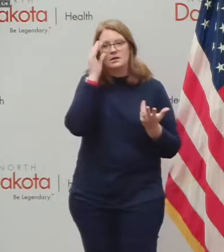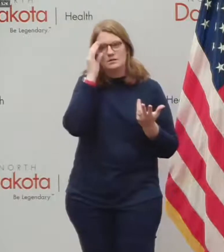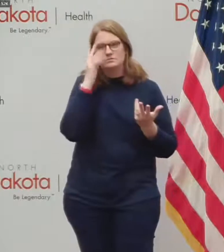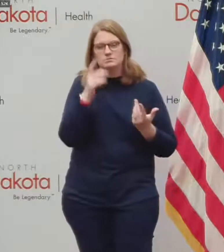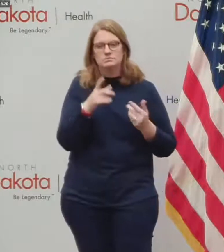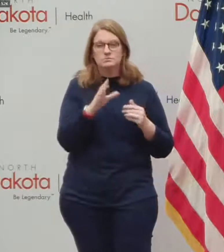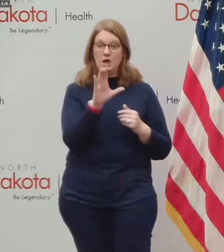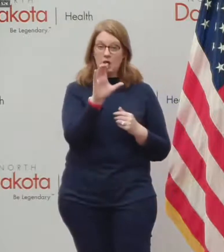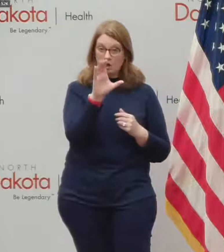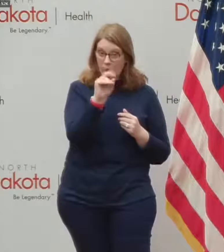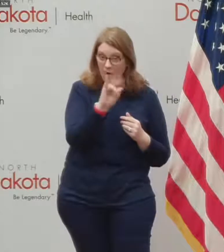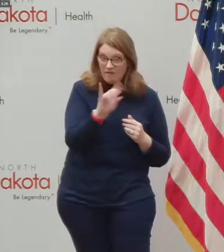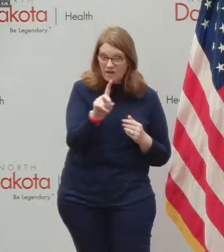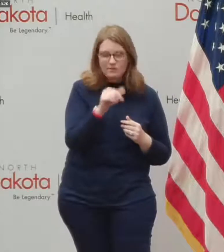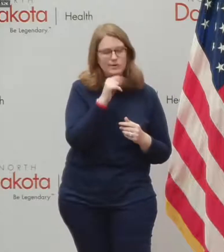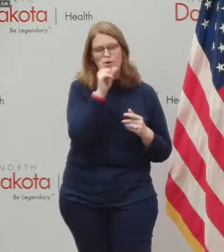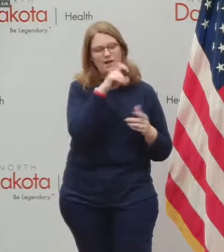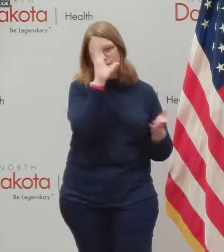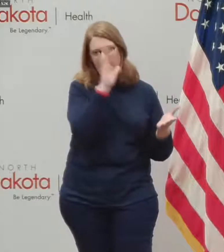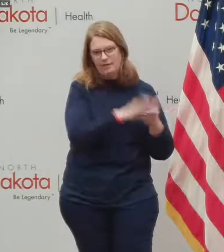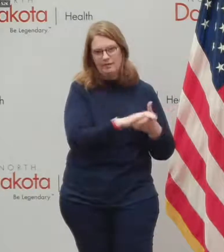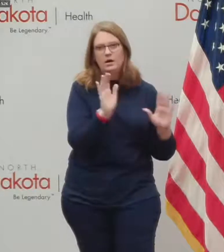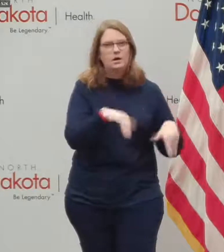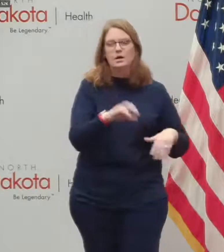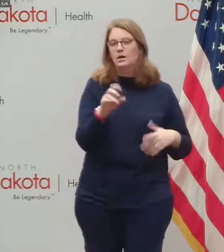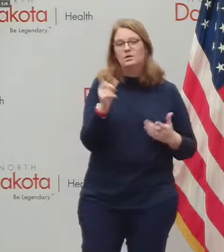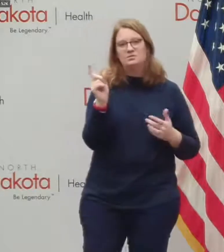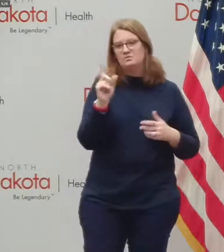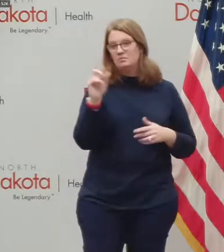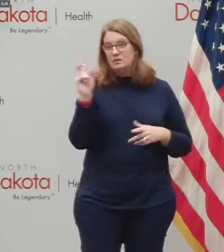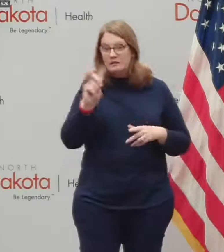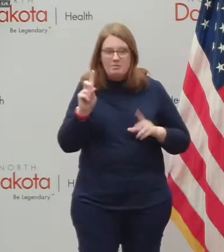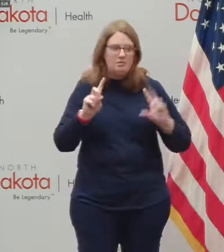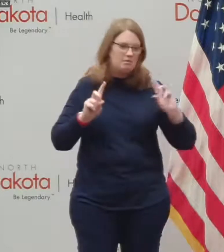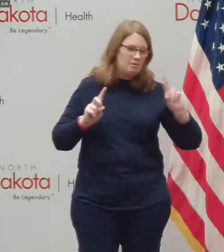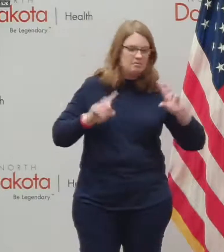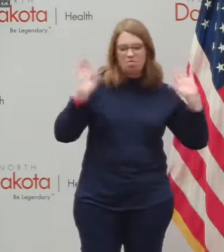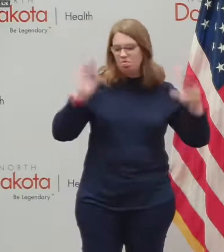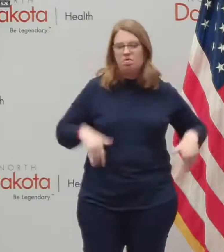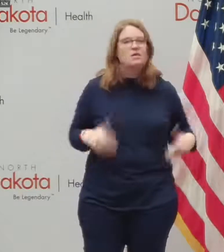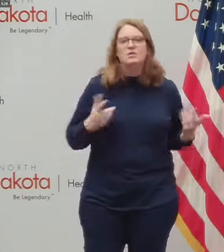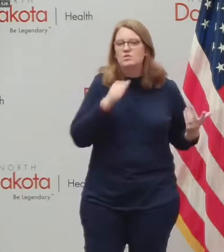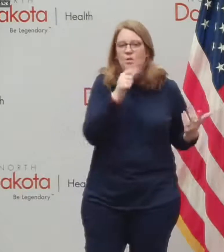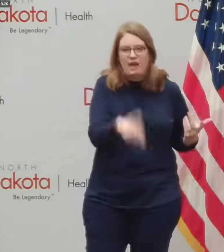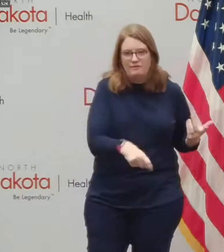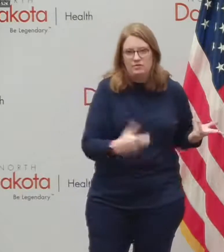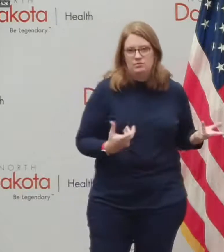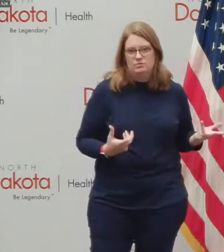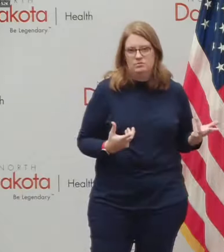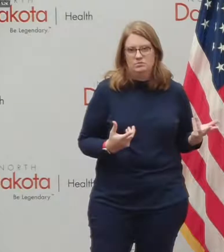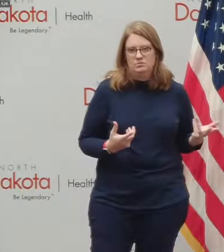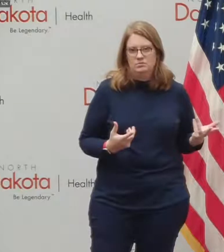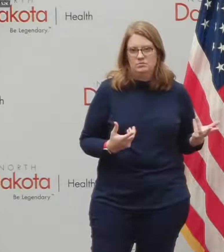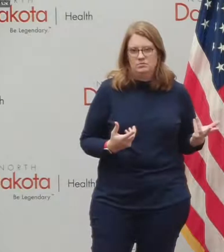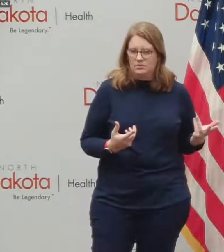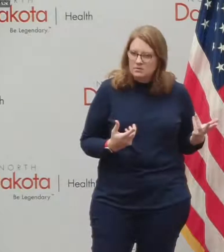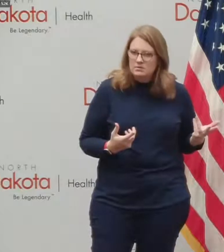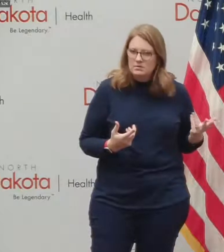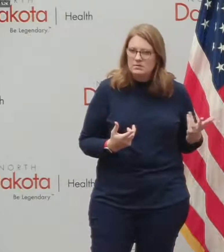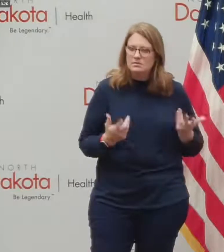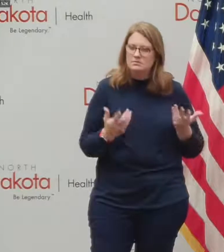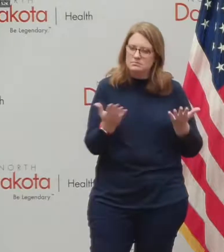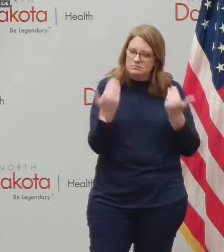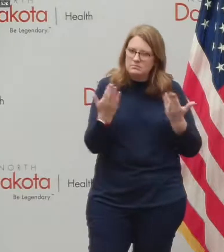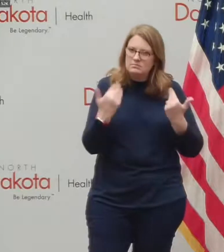COVID, you don't have to believe in a certain political party or not, you don't have to believe whether masks work or not. You can just do it because you know that there's one